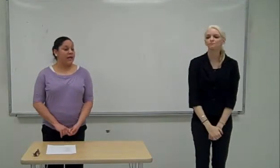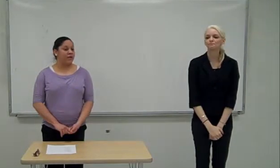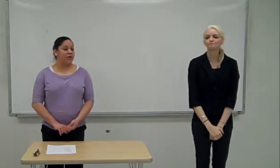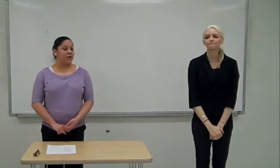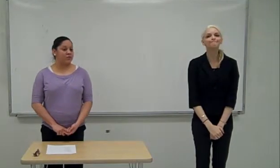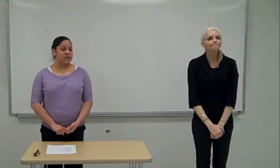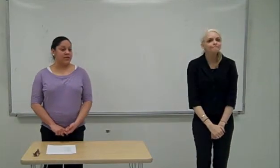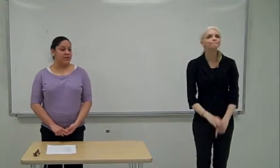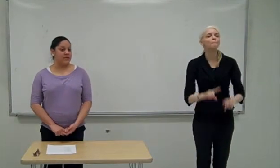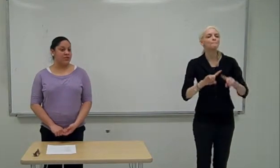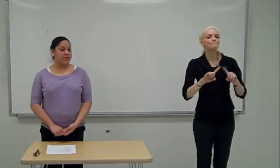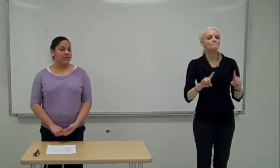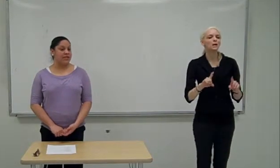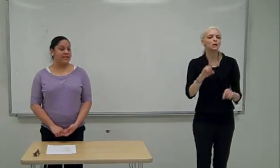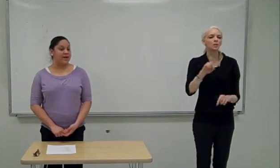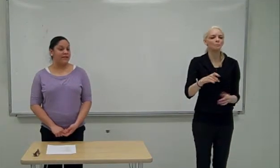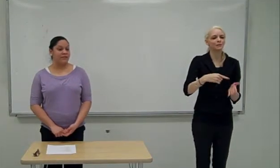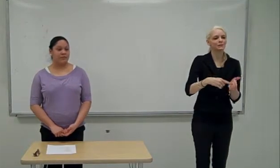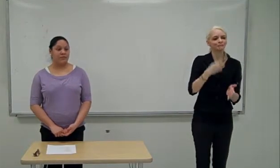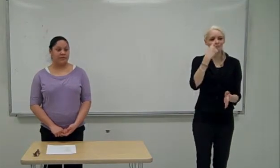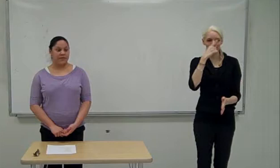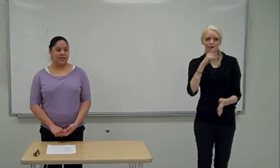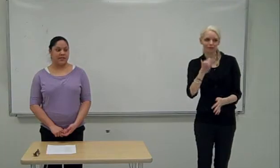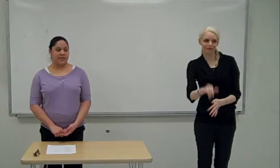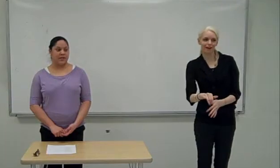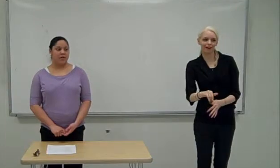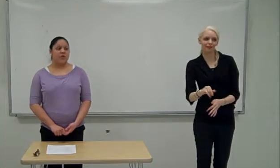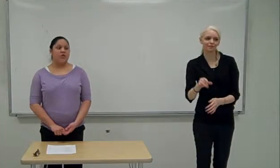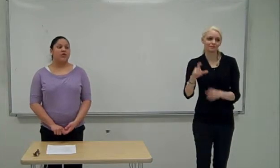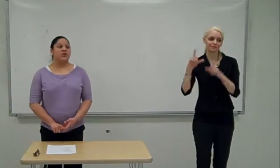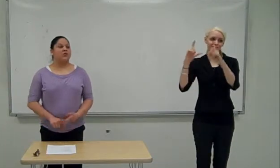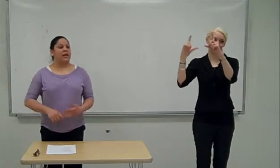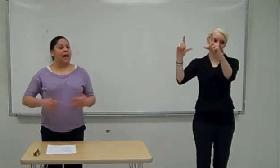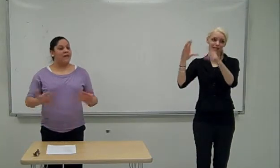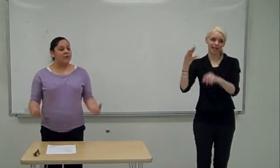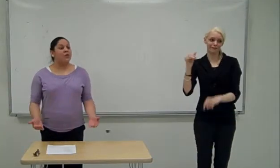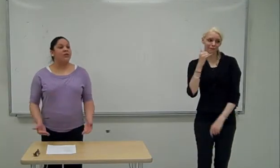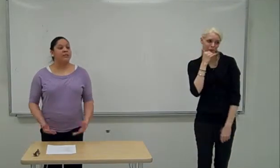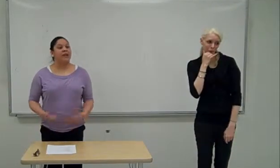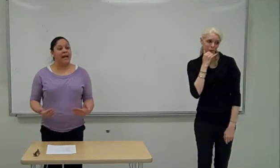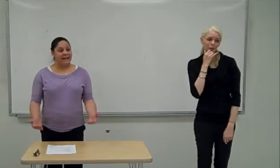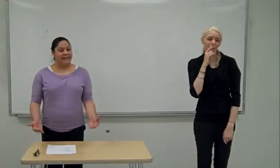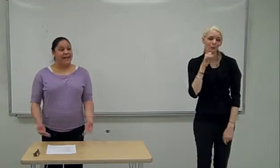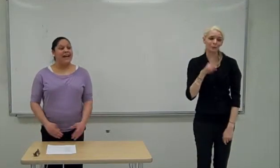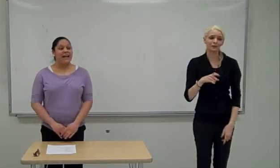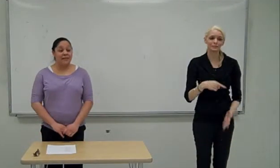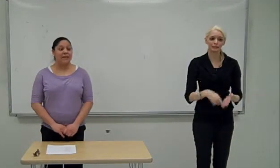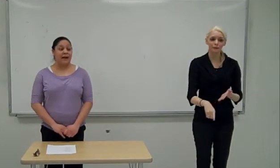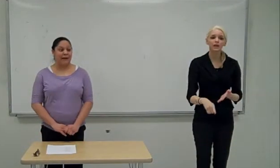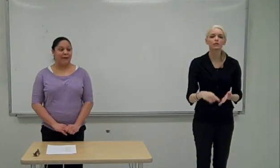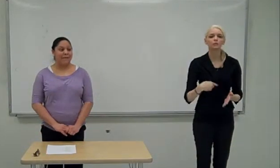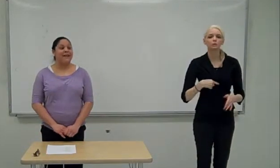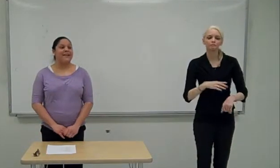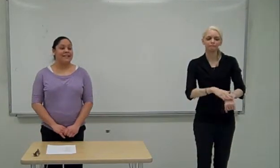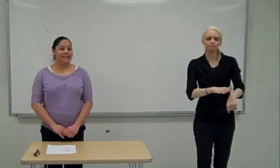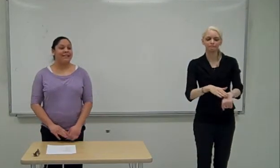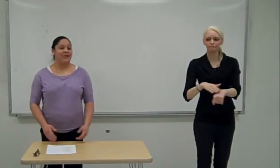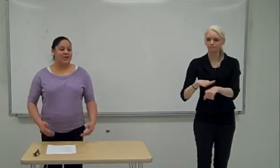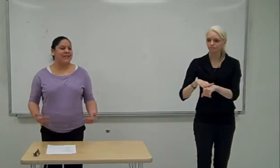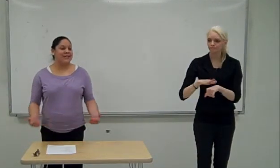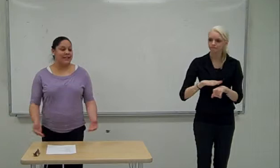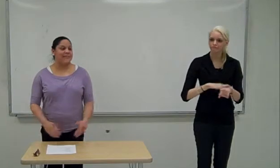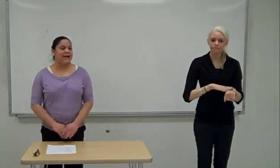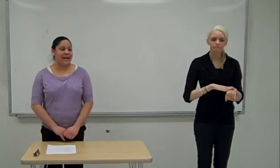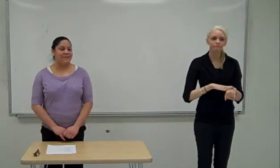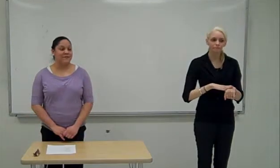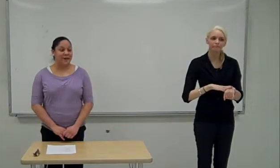have to pay for their own TV service and telephone service. So we have to warn them again ahead of time that these